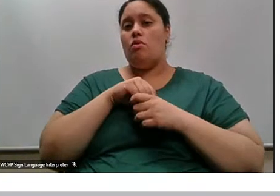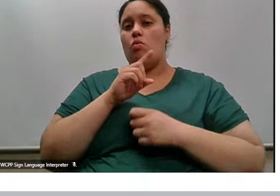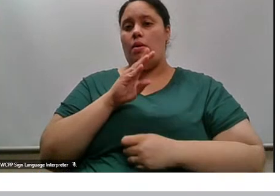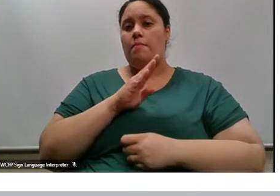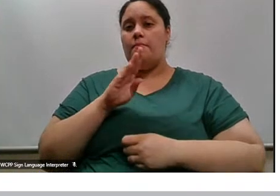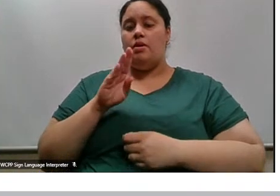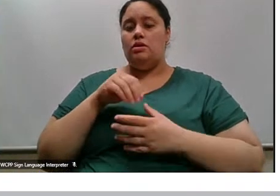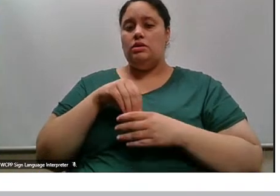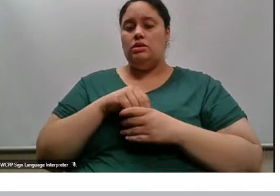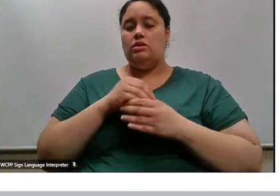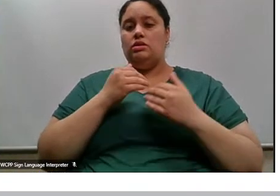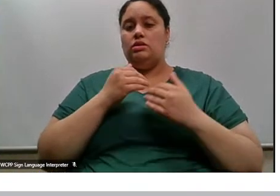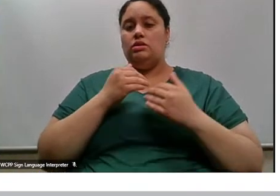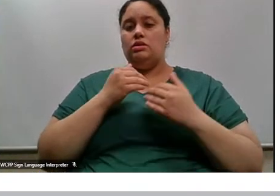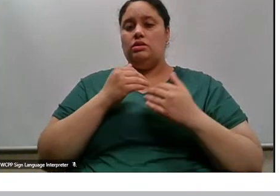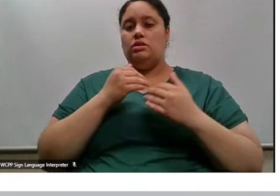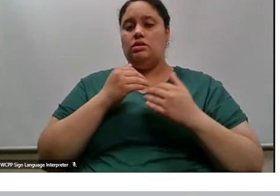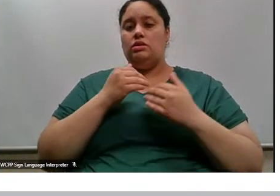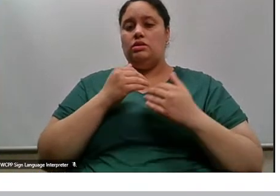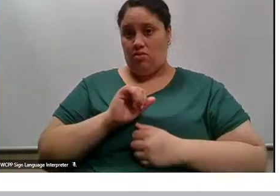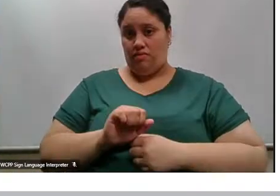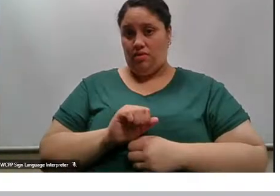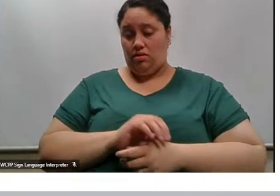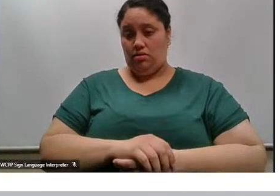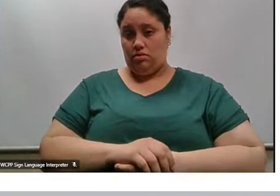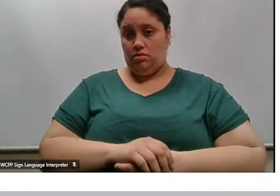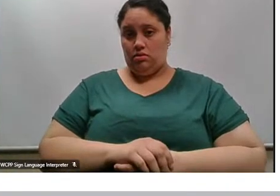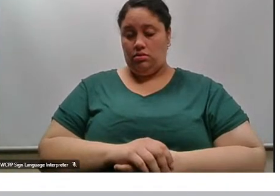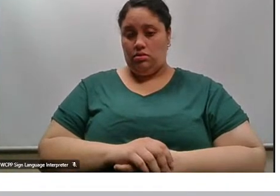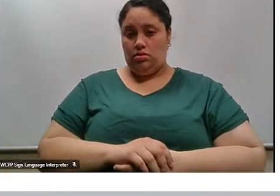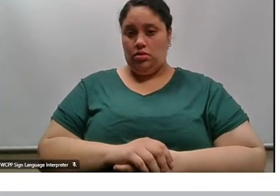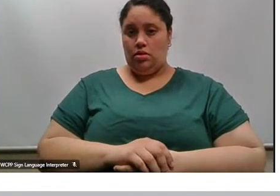plan? Are they not part of that? Now,